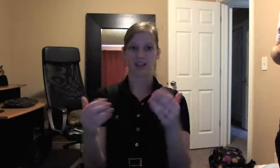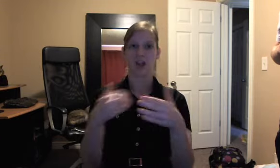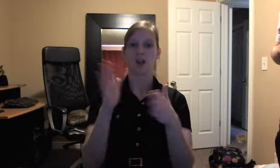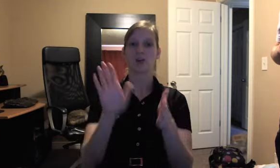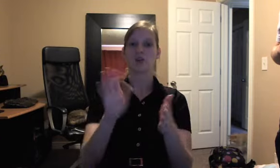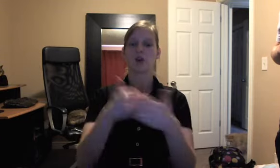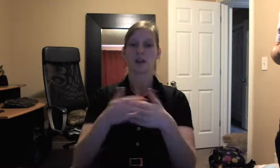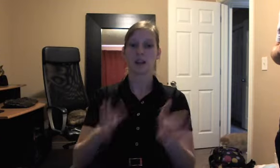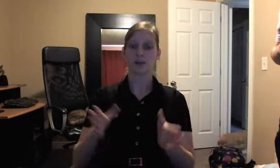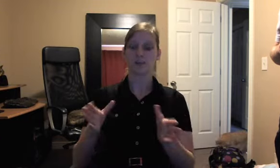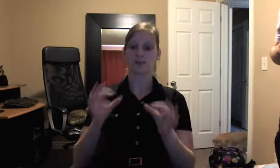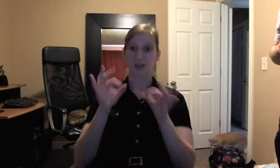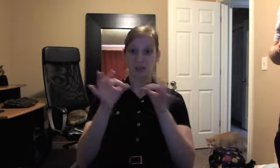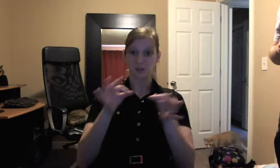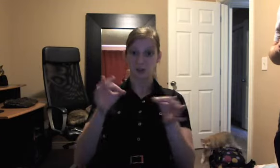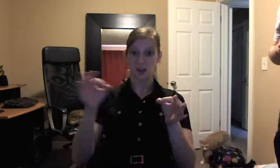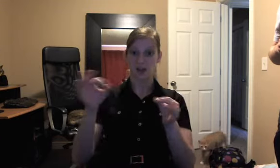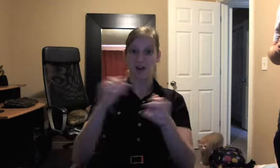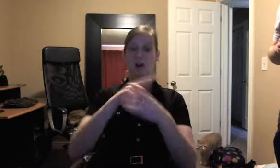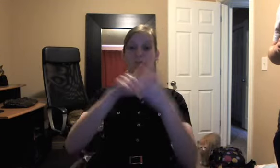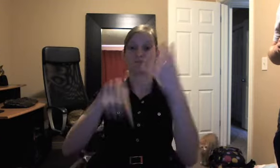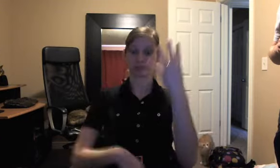Teach. Okay.